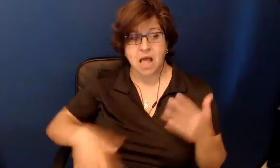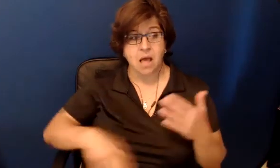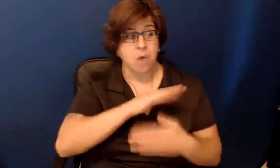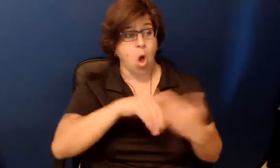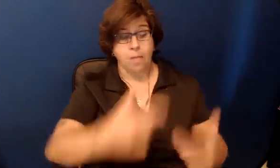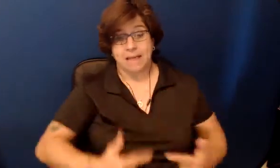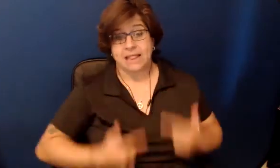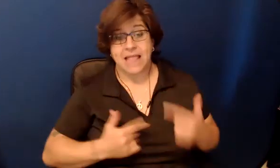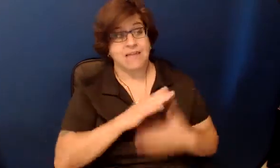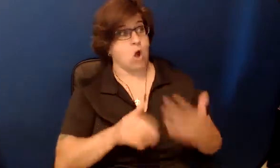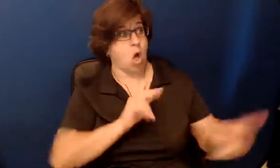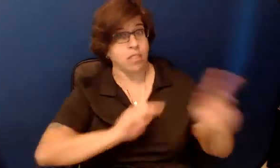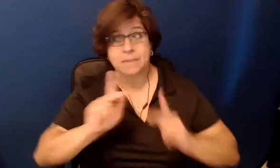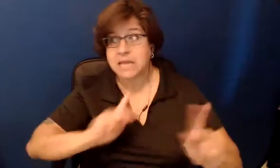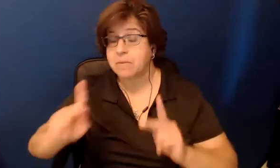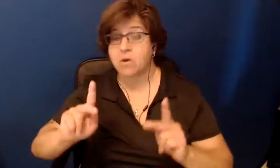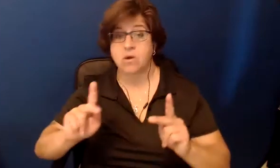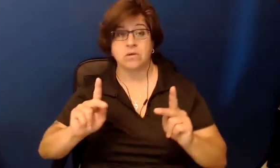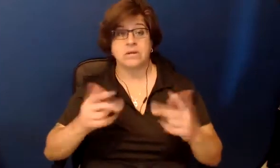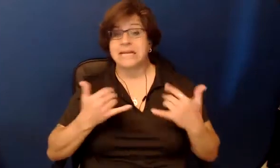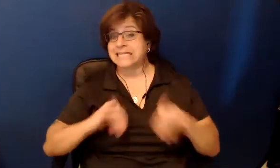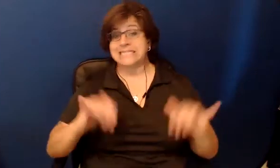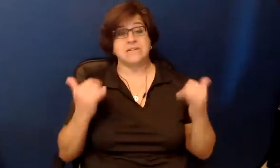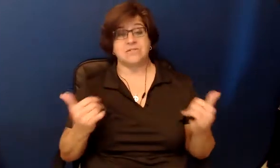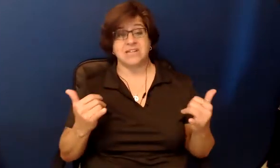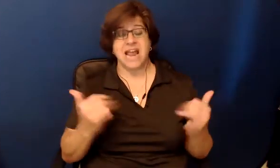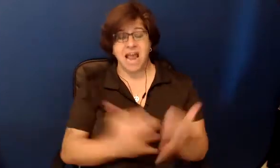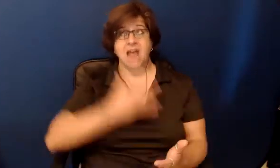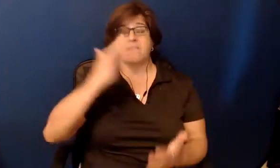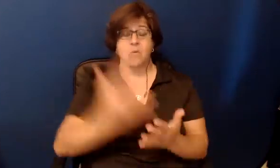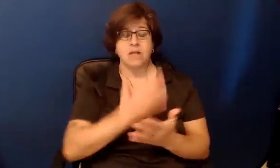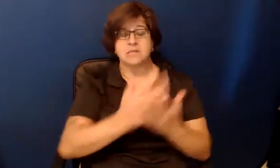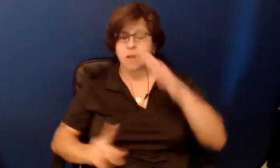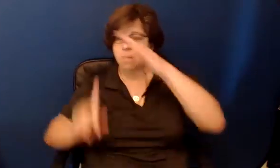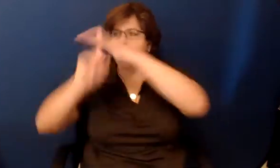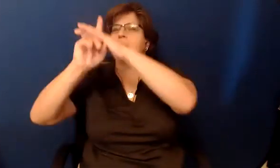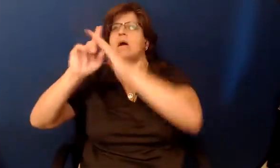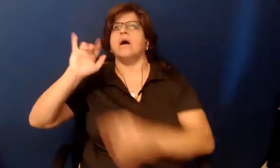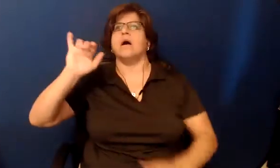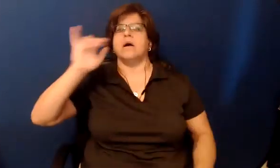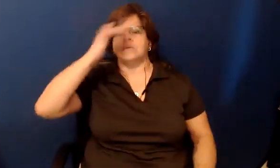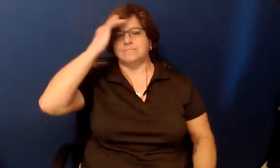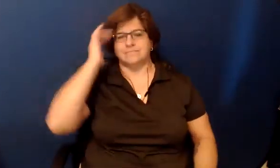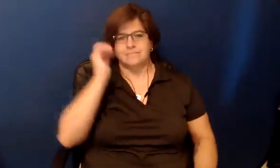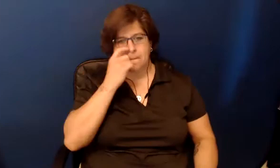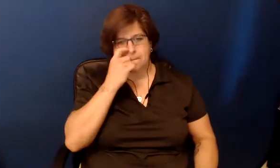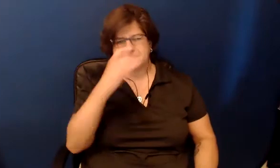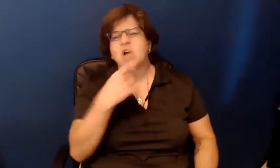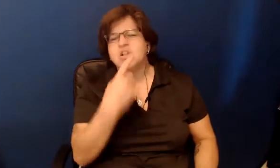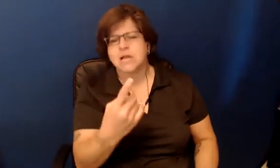all of my life. Come on, in all of the people that I, still today, once in a while, something will come up. And I'll go to